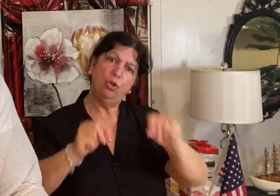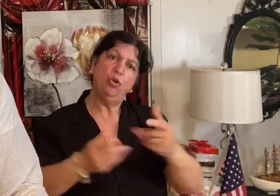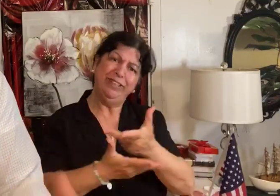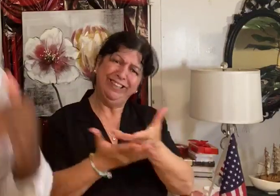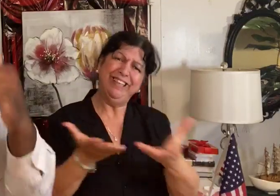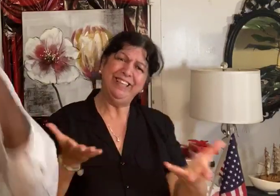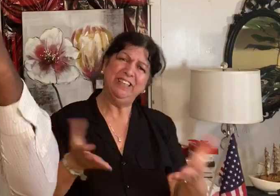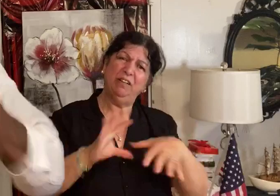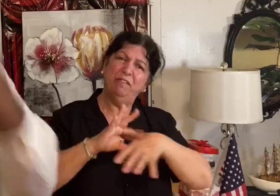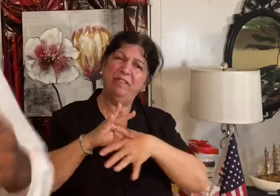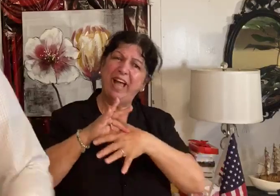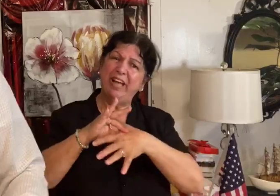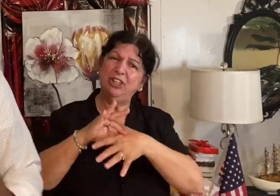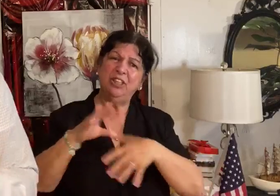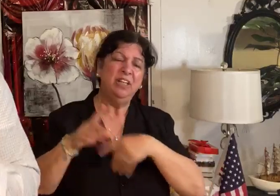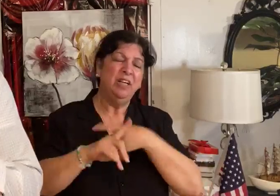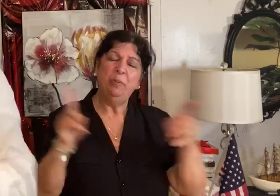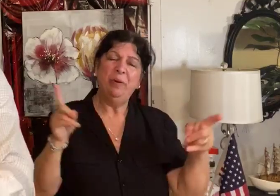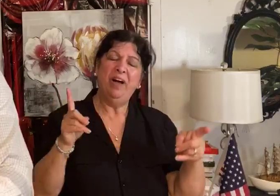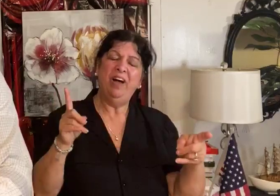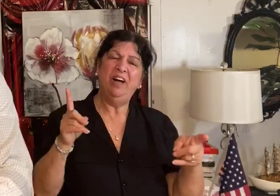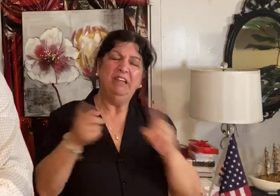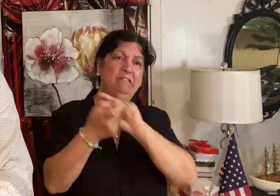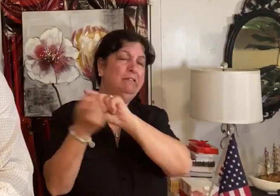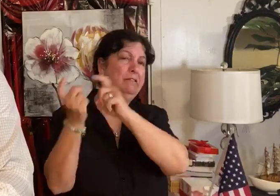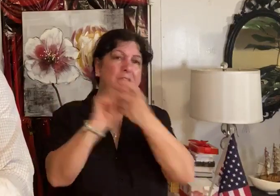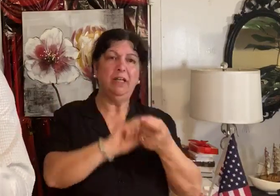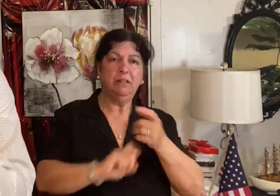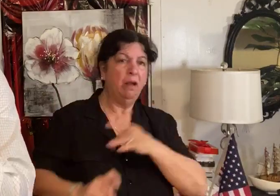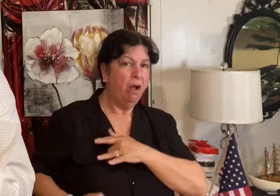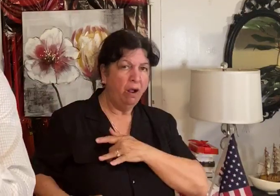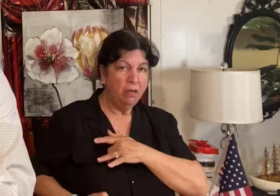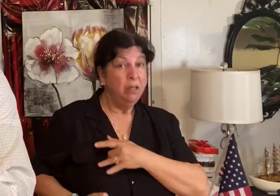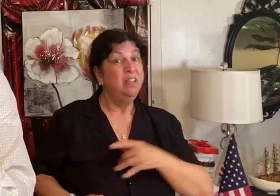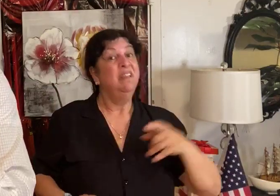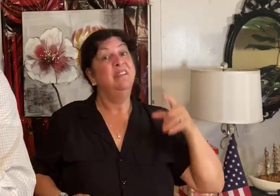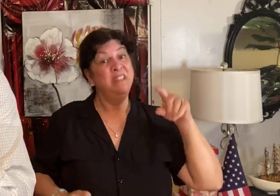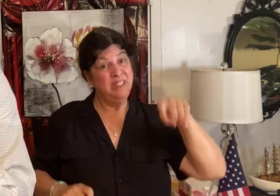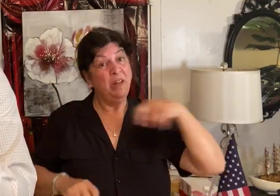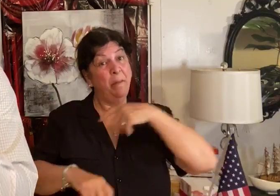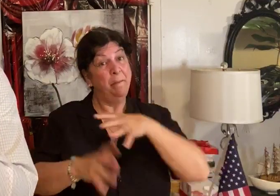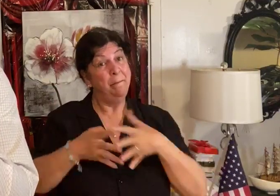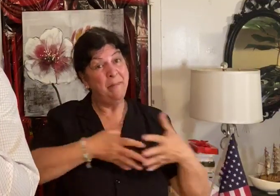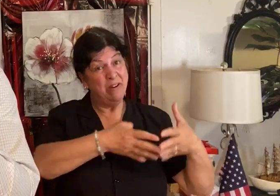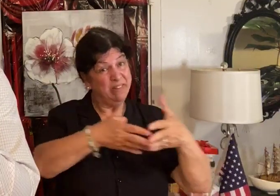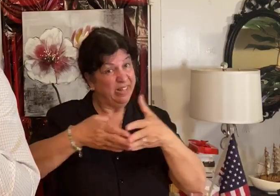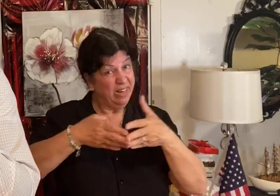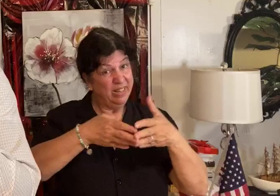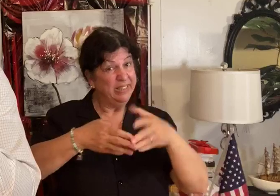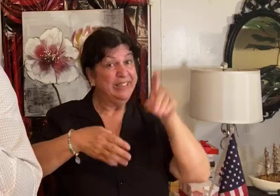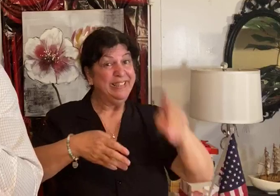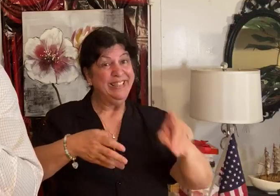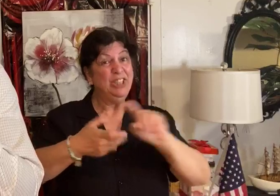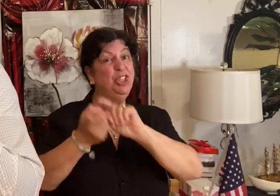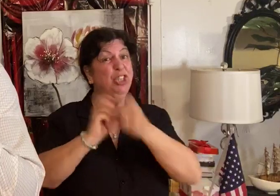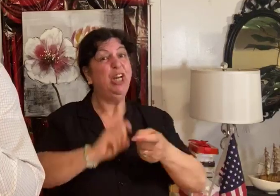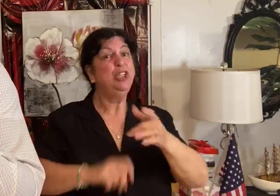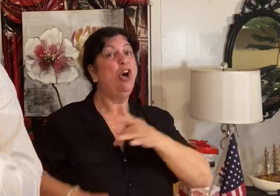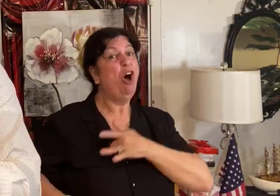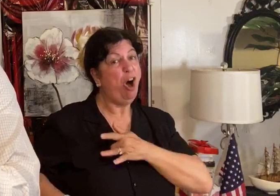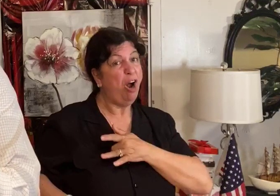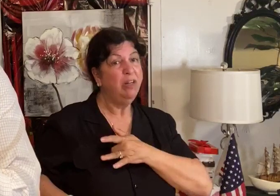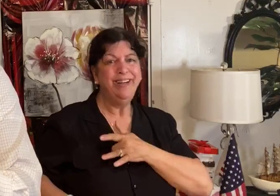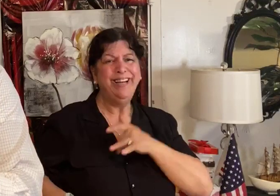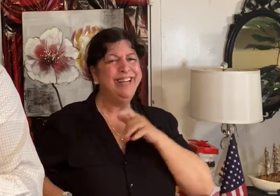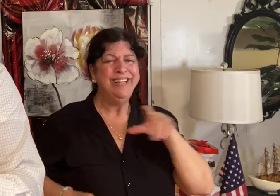the flesh, but it doesn't mean it's going to change the heart. And that's what this nation needs. This nation doesn't need a change